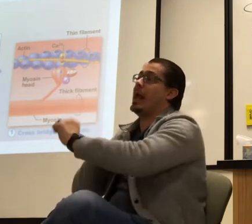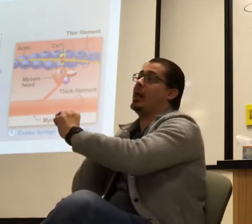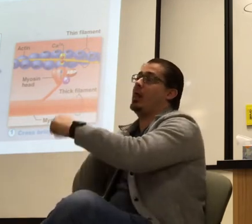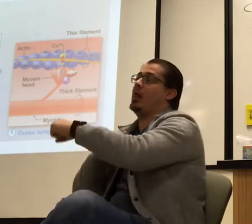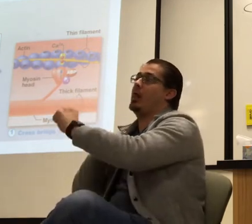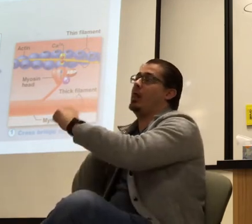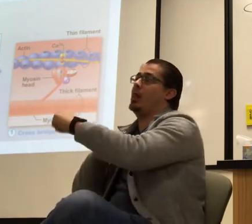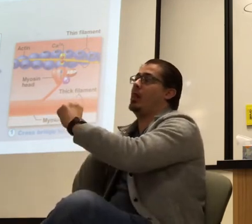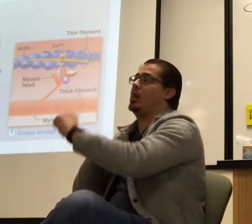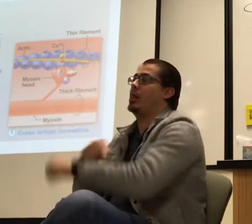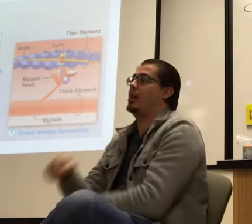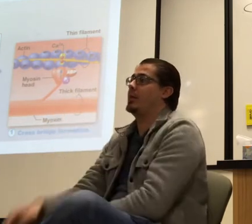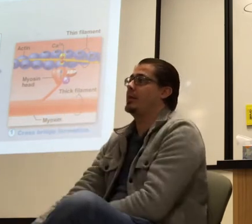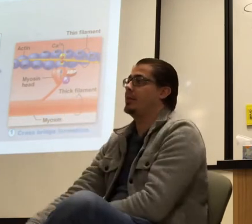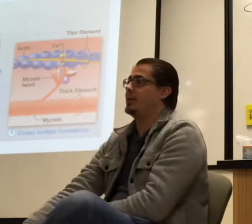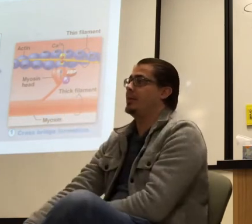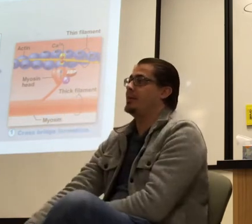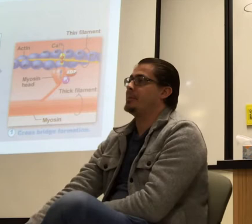and head.